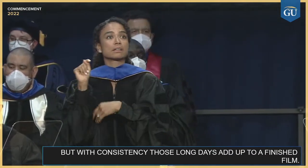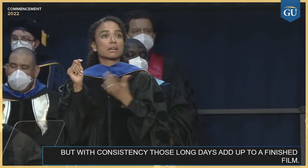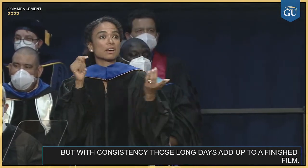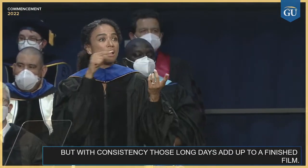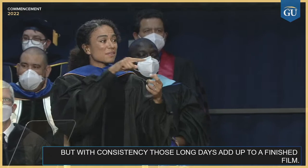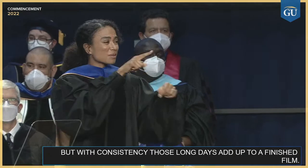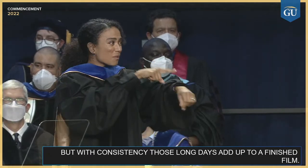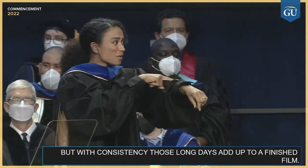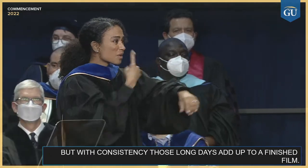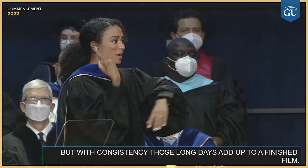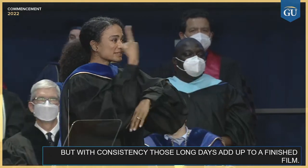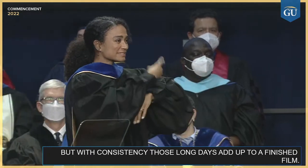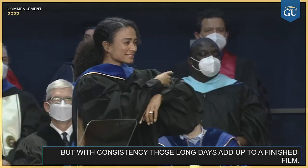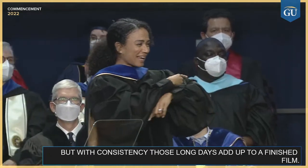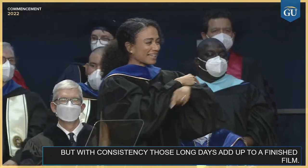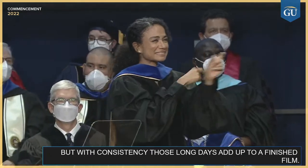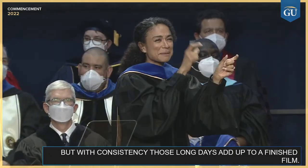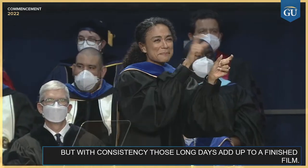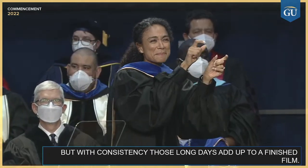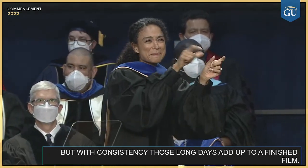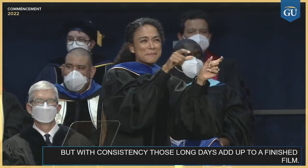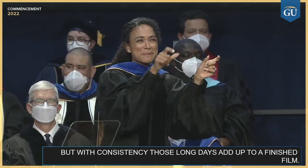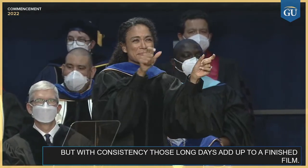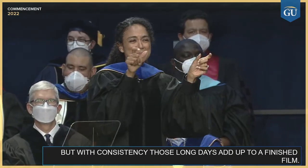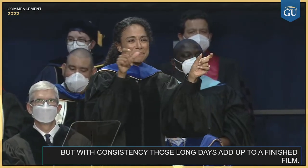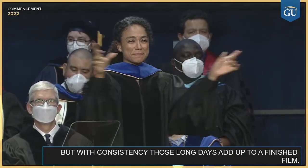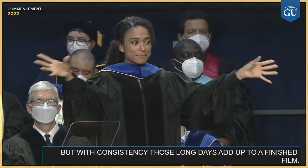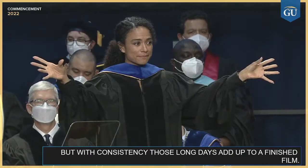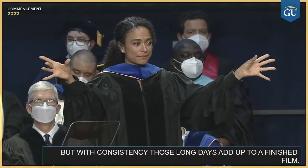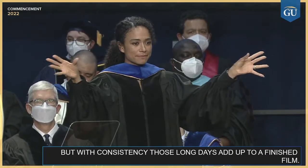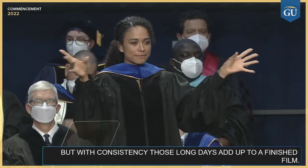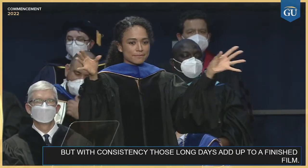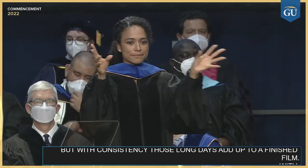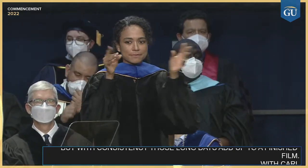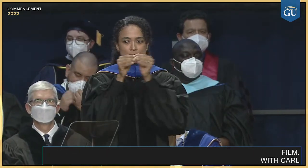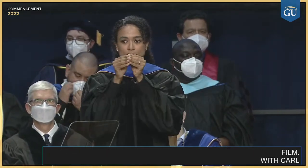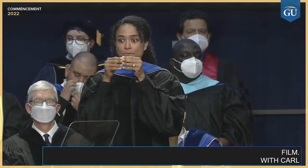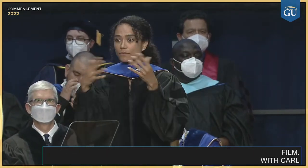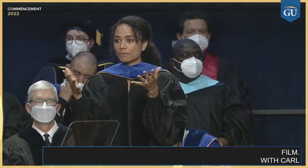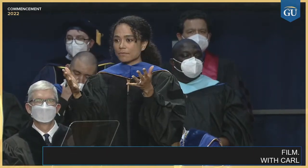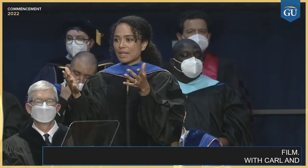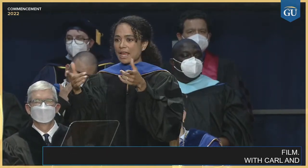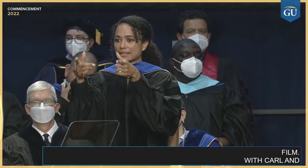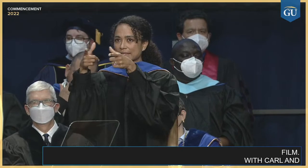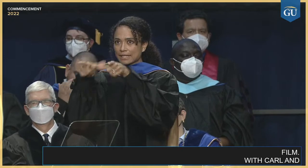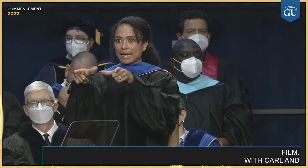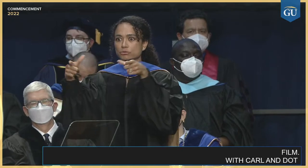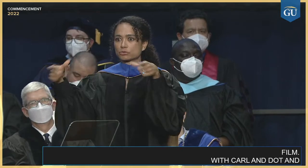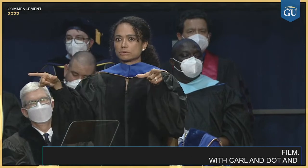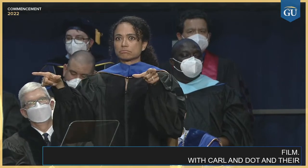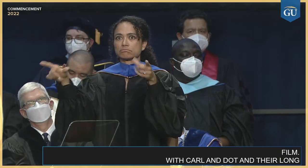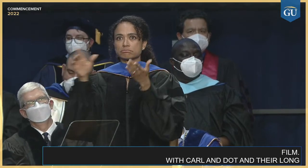With Carl and Dot and their long days, what they added up to was a summation